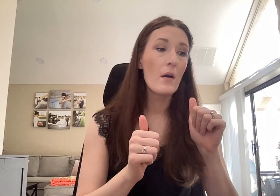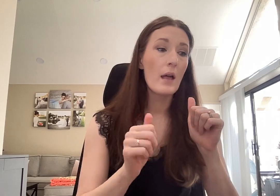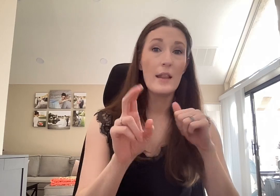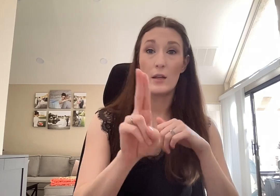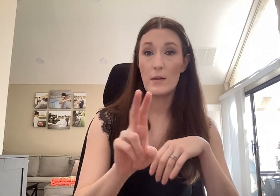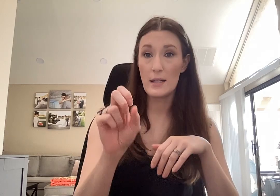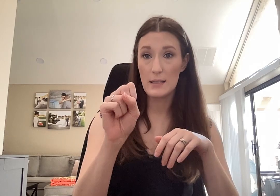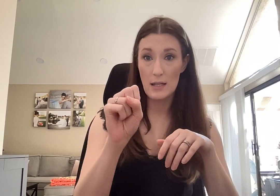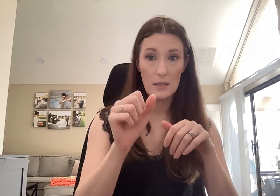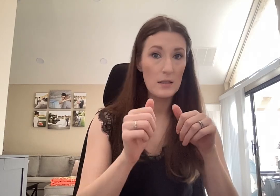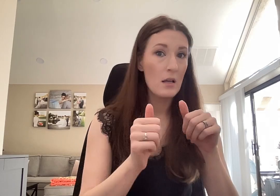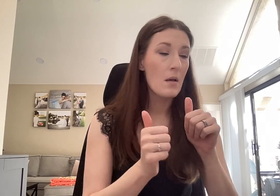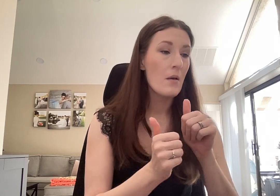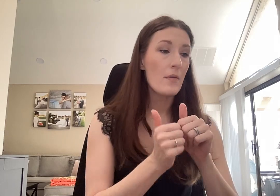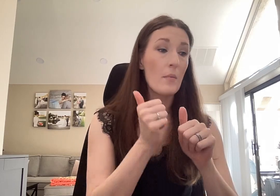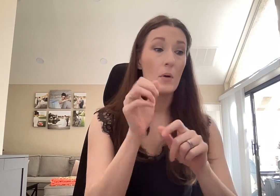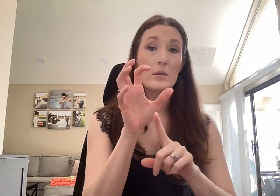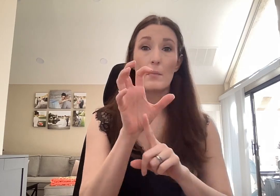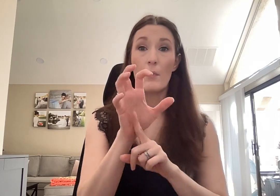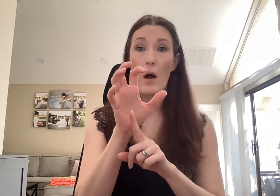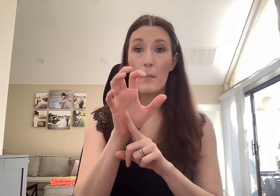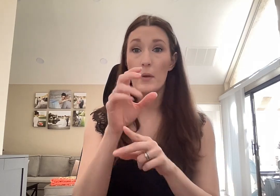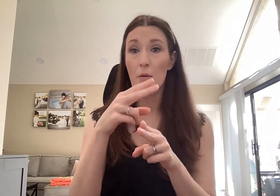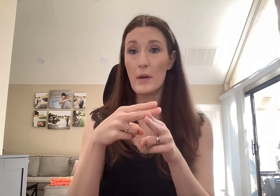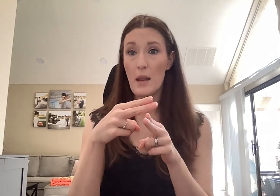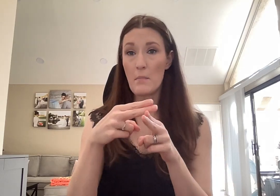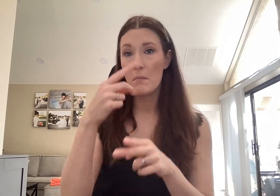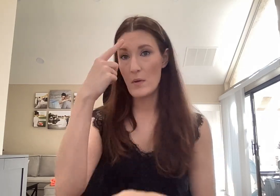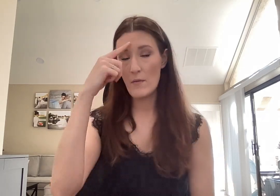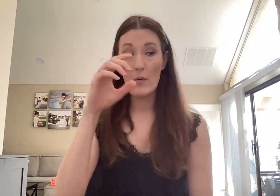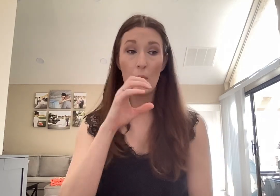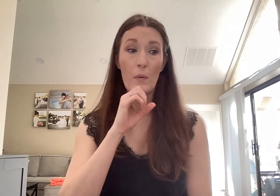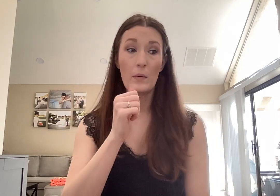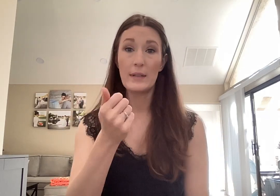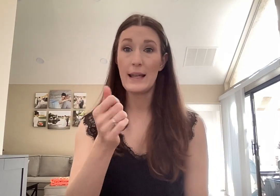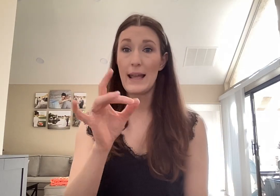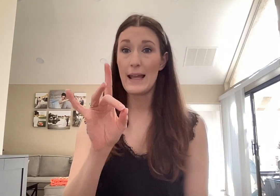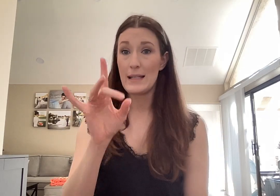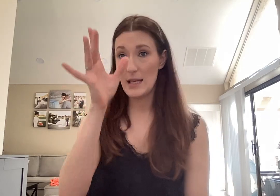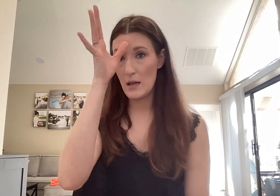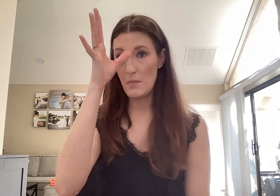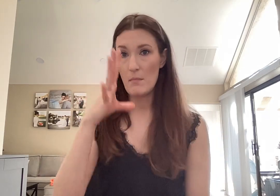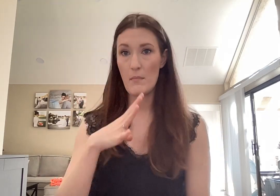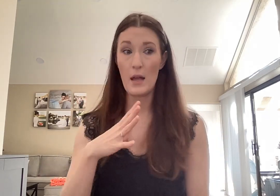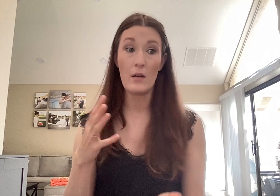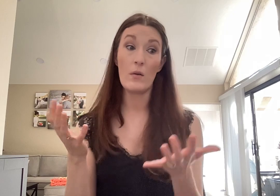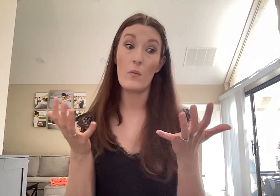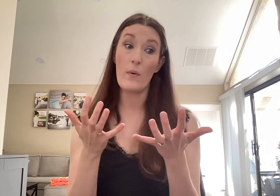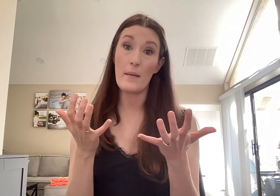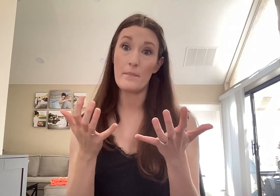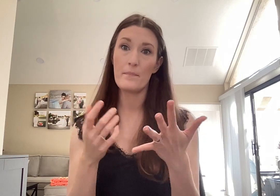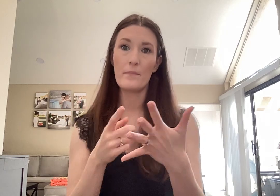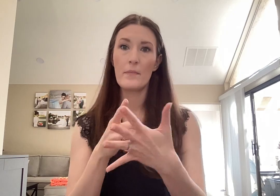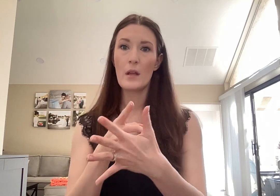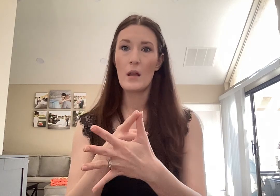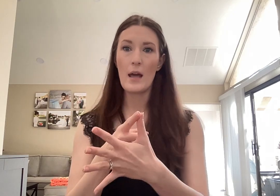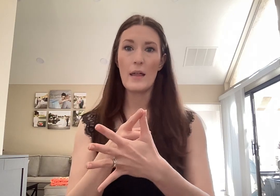in the United States, the most popular name for old 18 men, what? And then